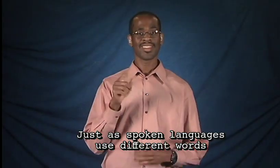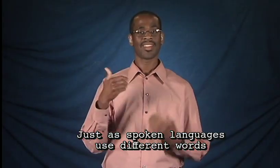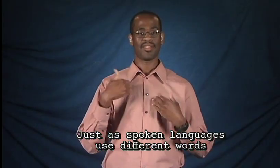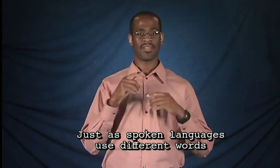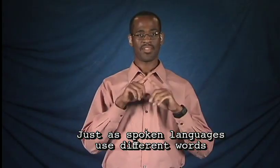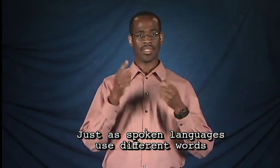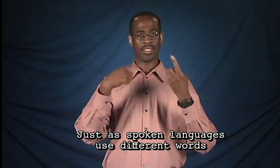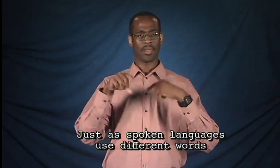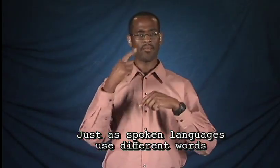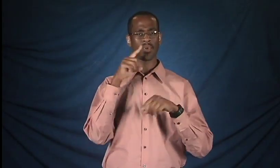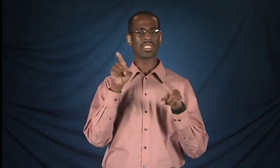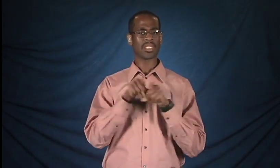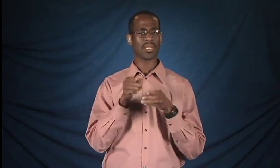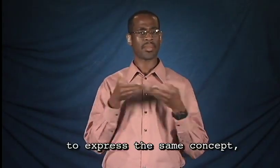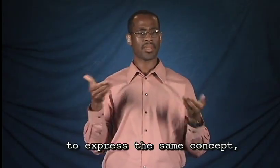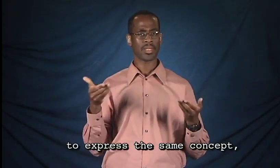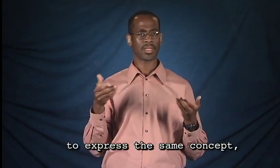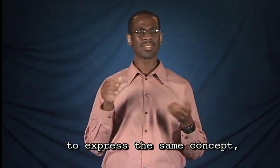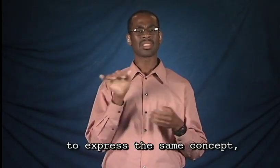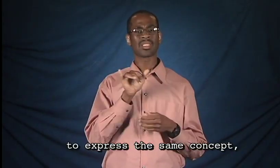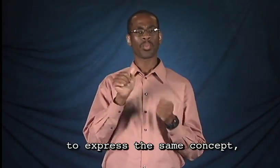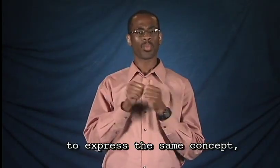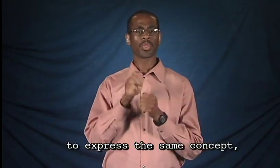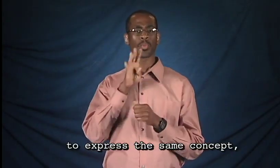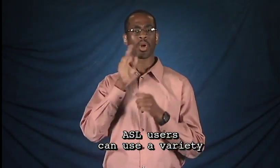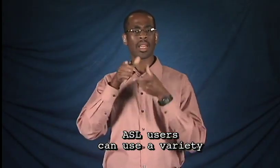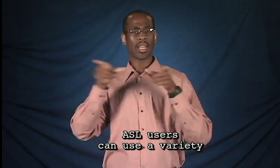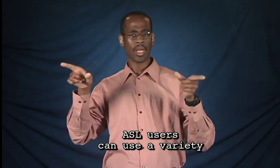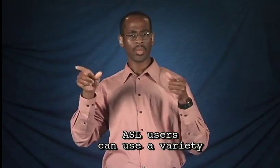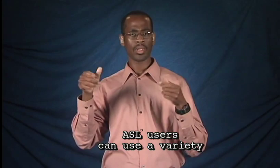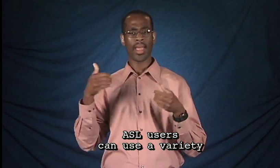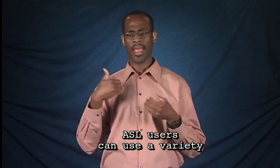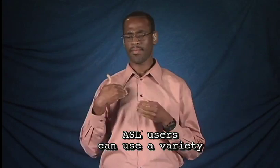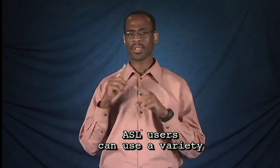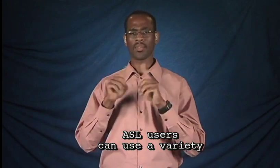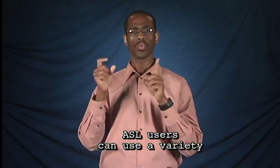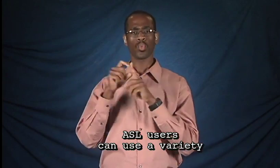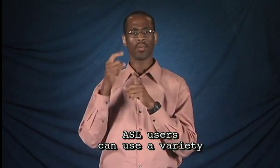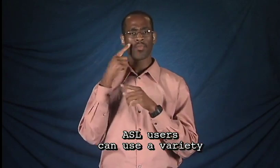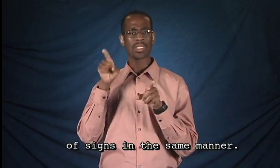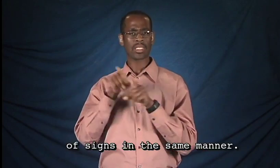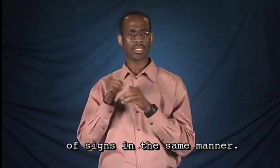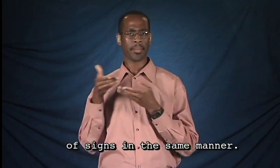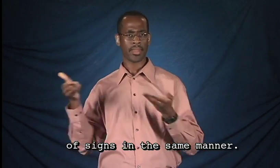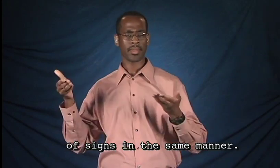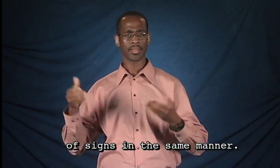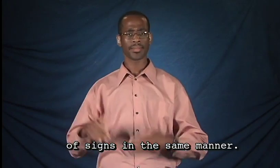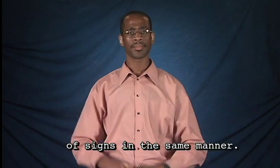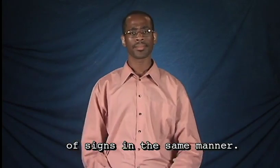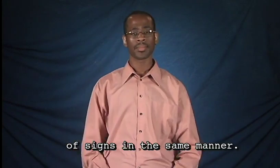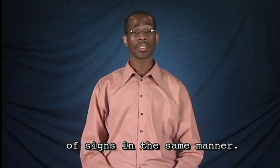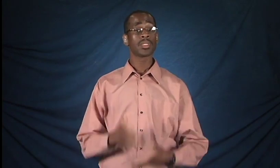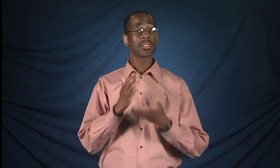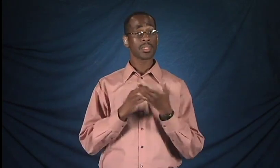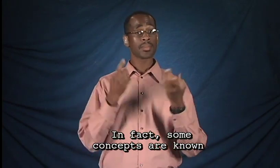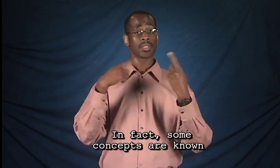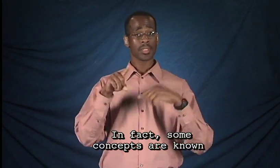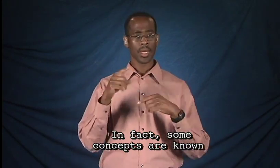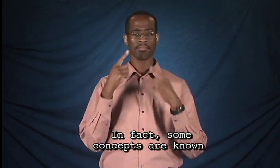Just as spoken languages use different words to express the same concept, ASL users can use a variety of signs in the same manner. In